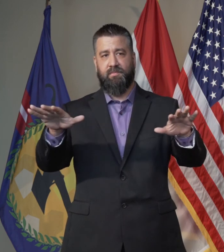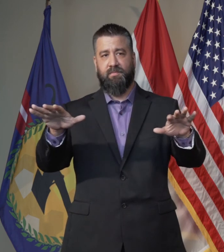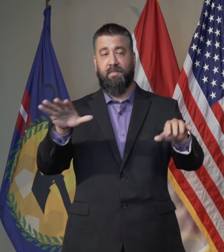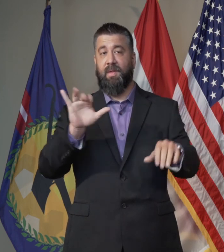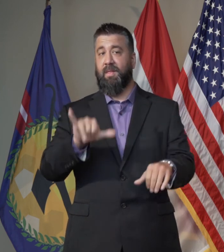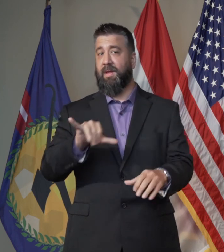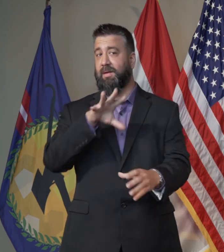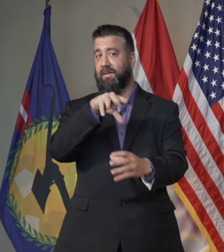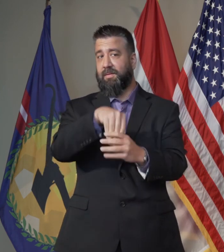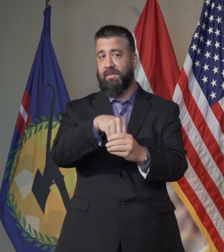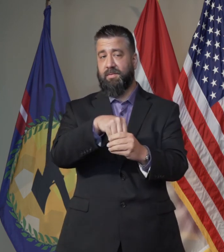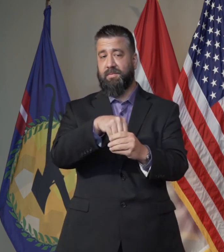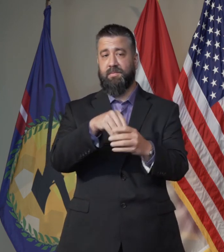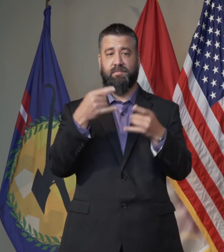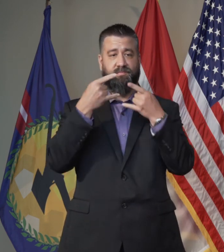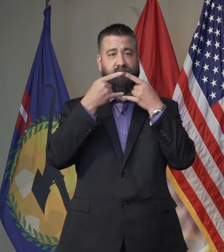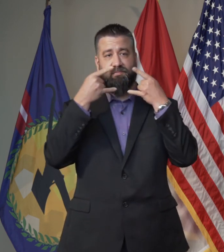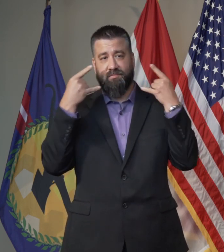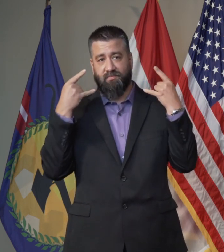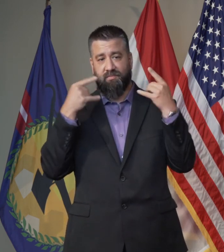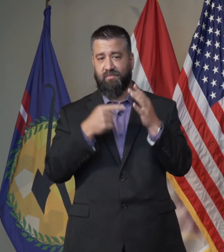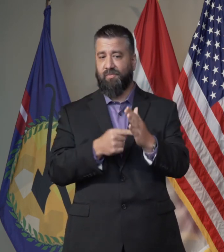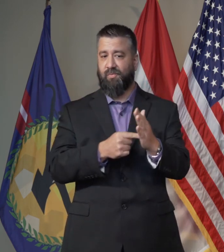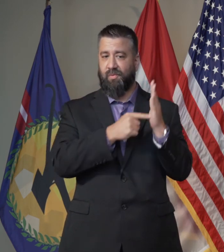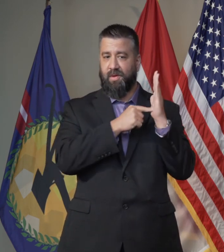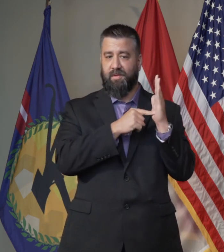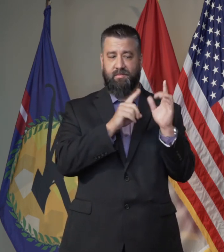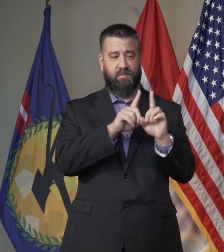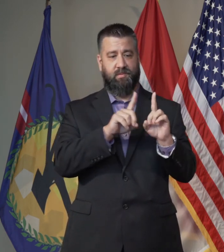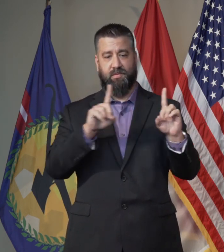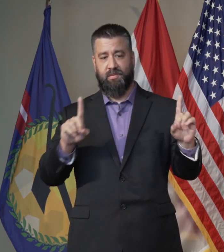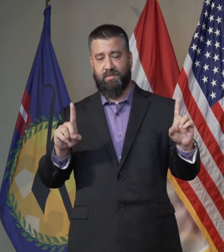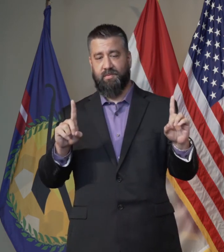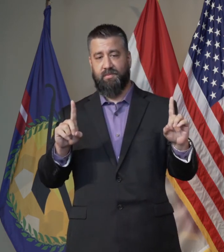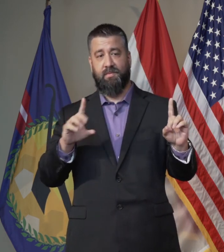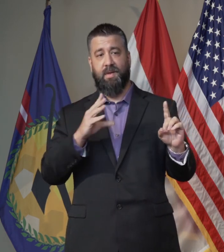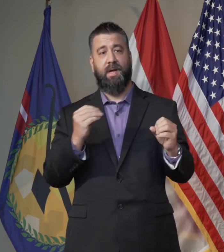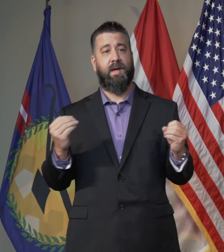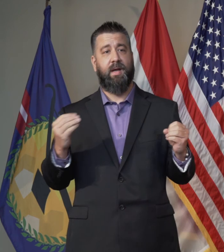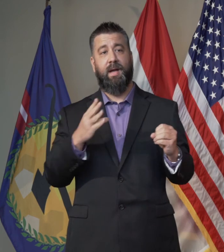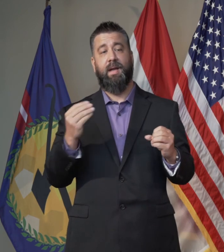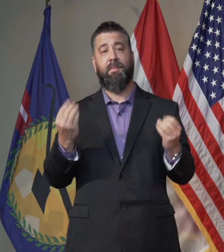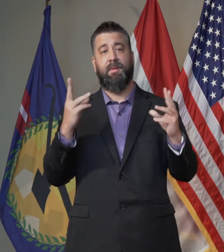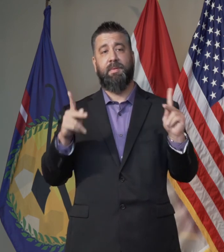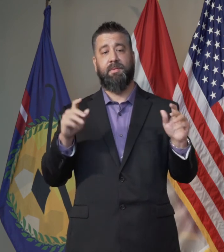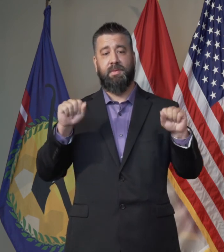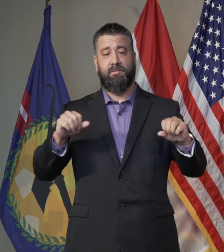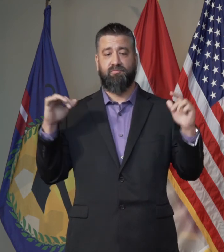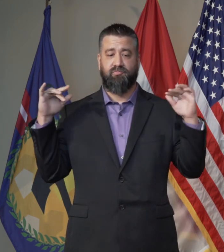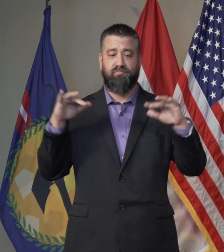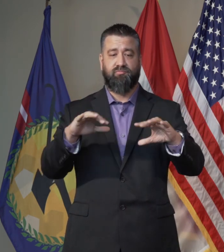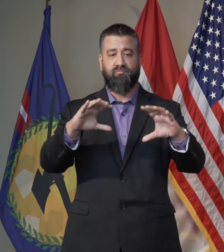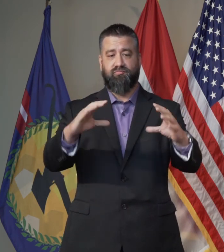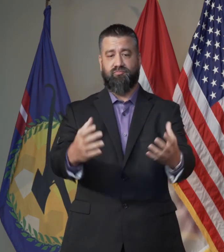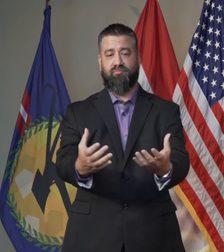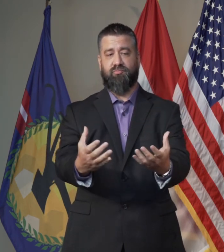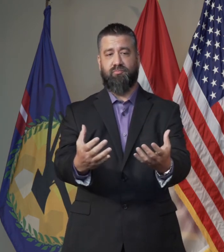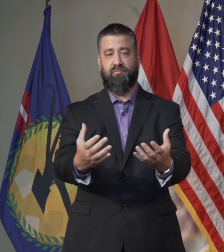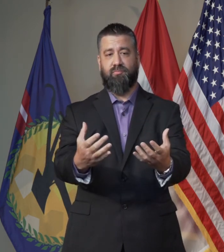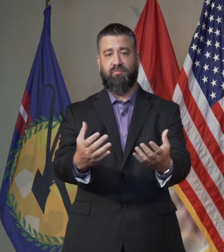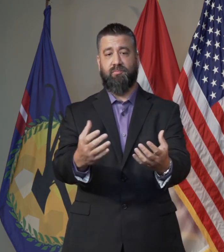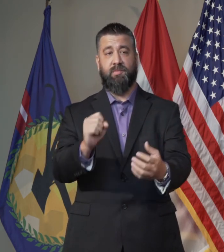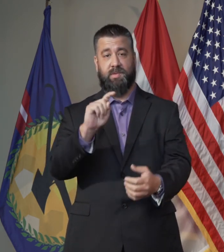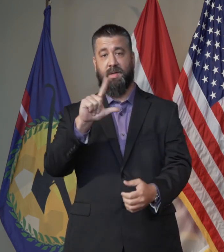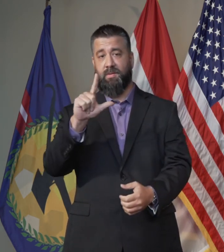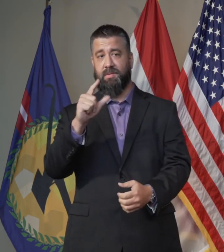coverings, limits on social distancing, and limits on gatherings. We are the economic engine of the